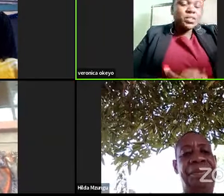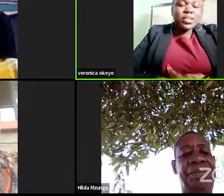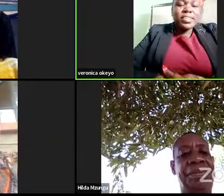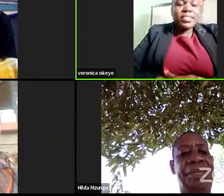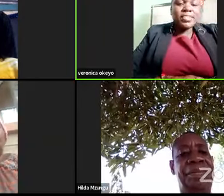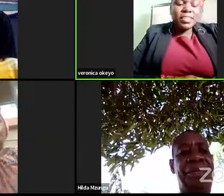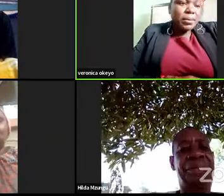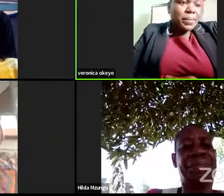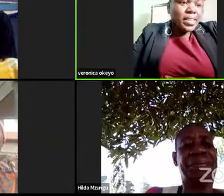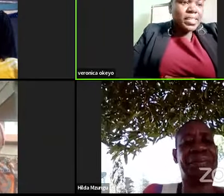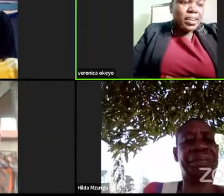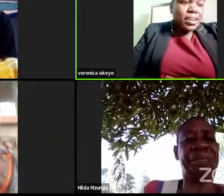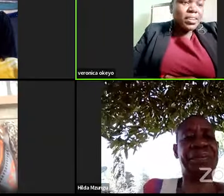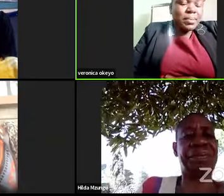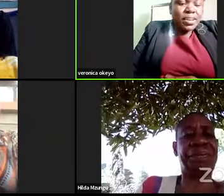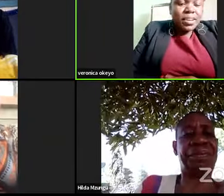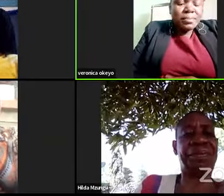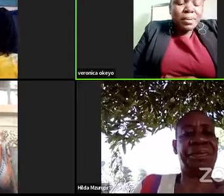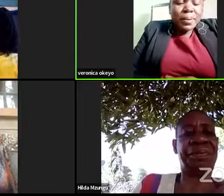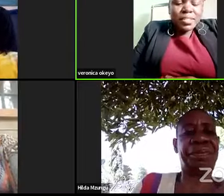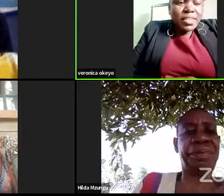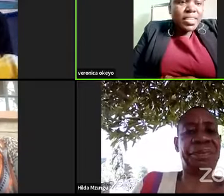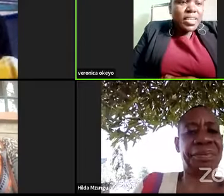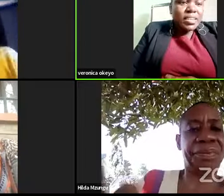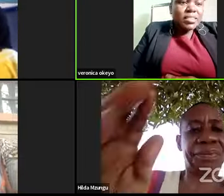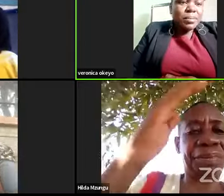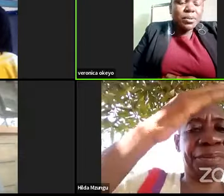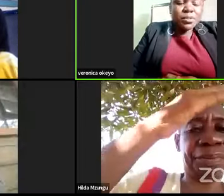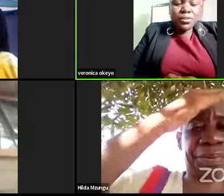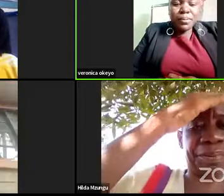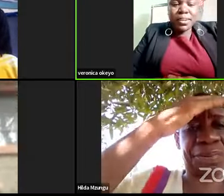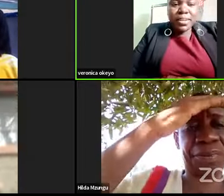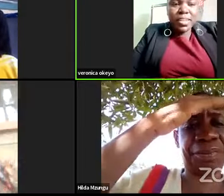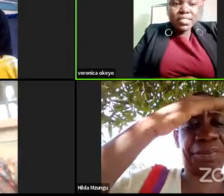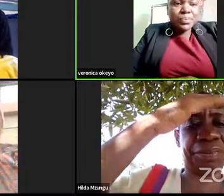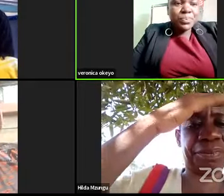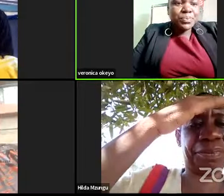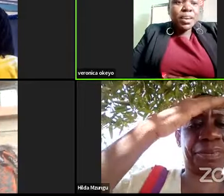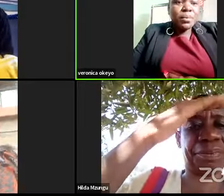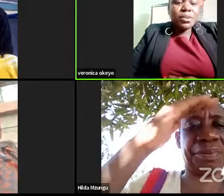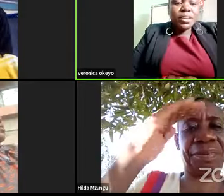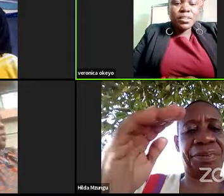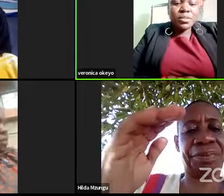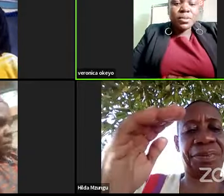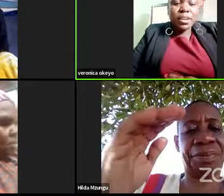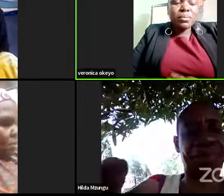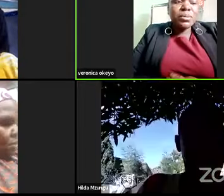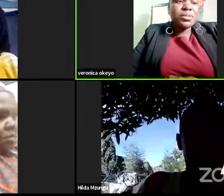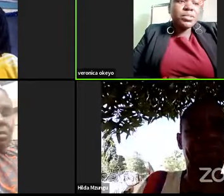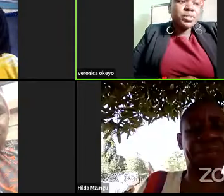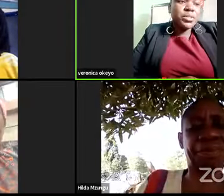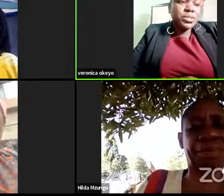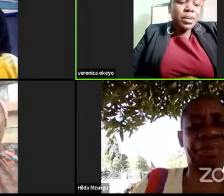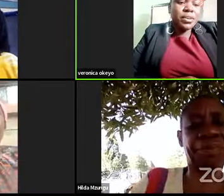ladies and gentlemen, speakers, Mama Siri, and champions of human rights, I am honored to welcome you to our